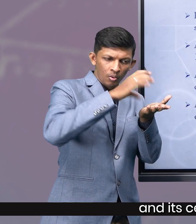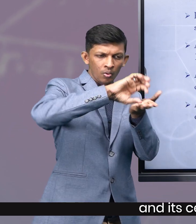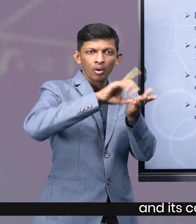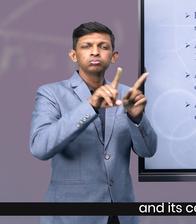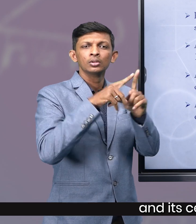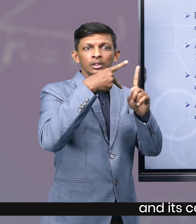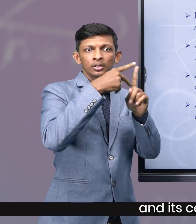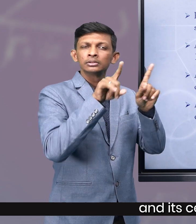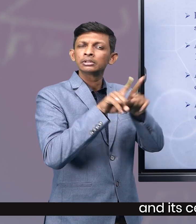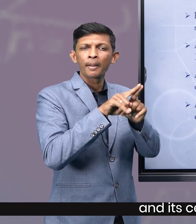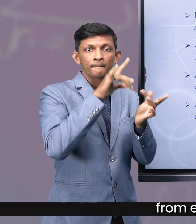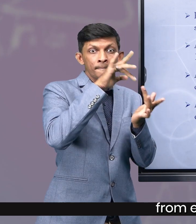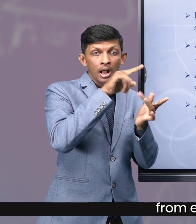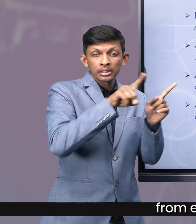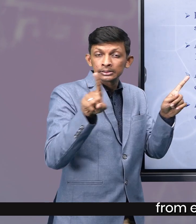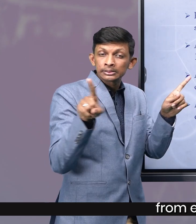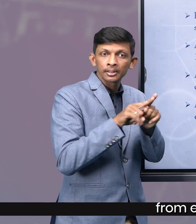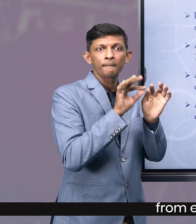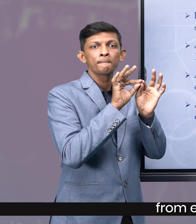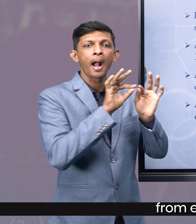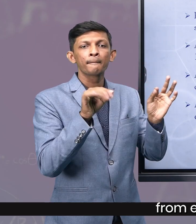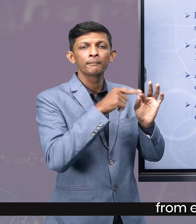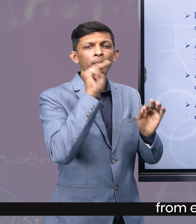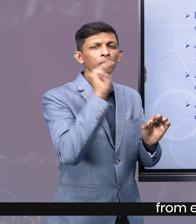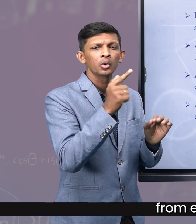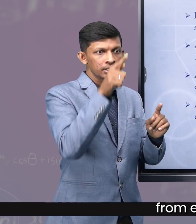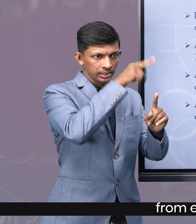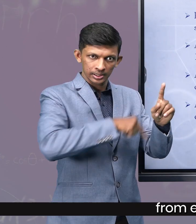and its center is the same distance from every point on the circle.